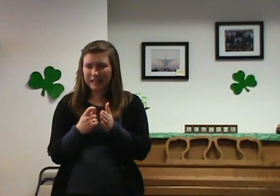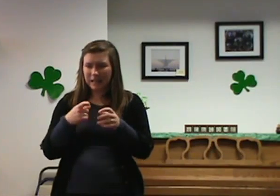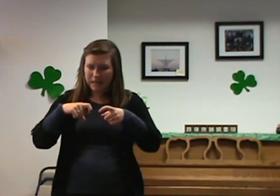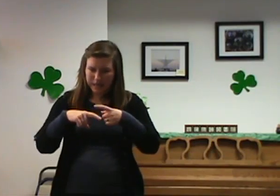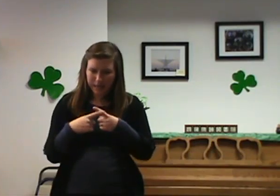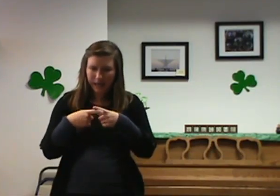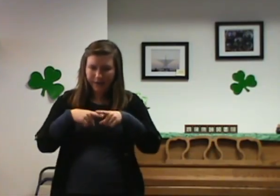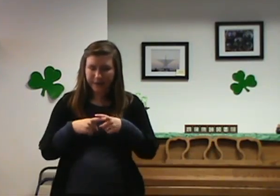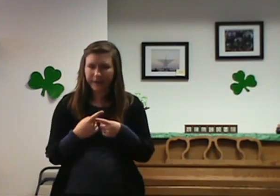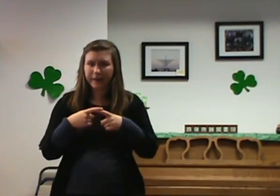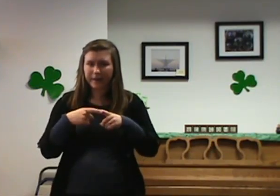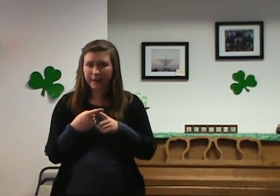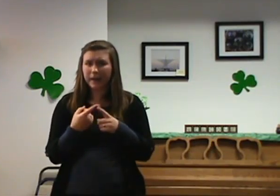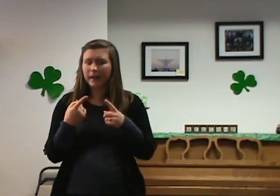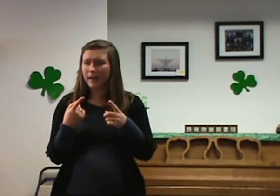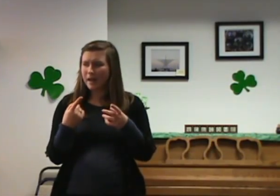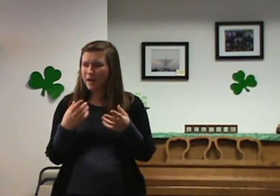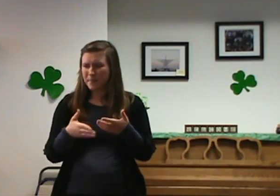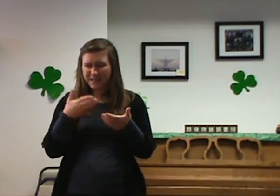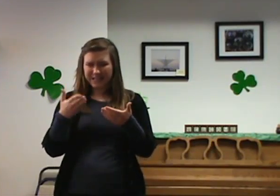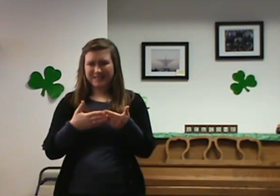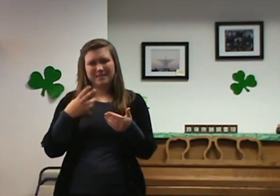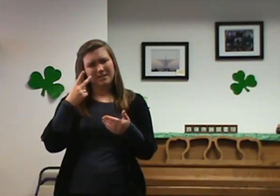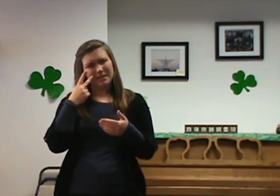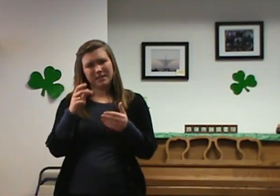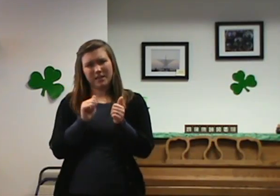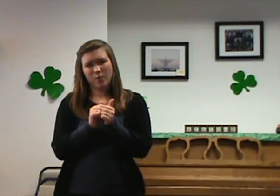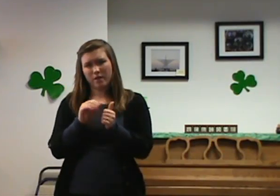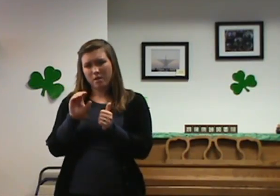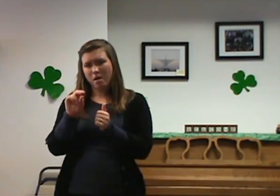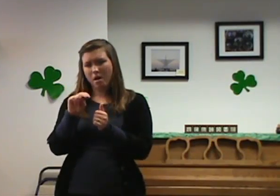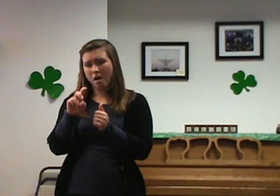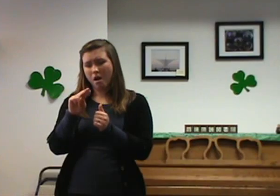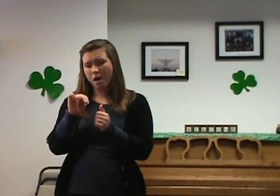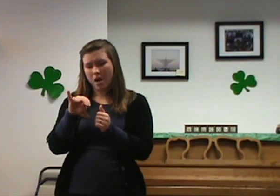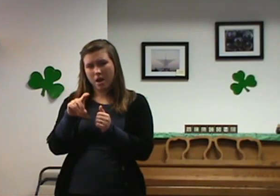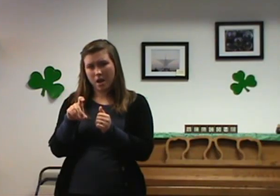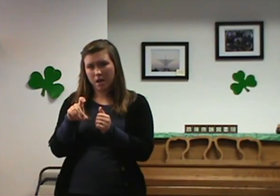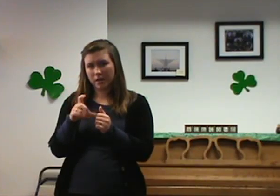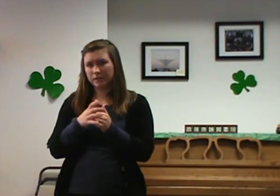easier under the Onyx desk set. And there's also, with the Onyx, there are